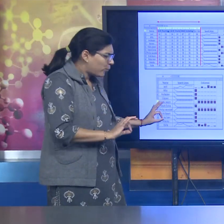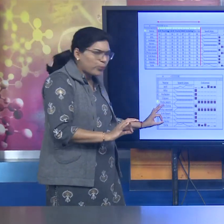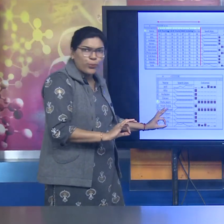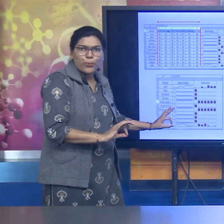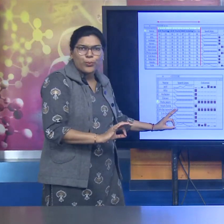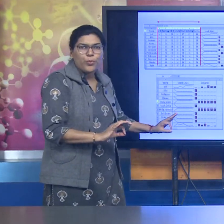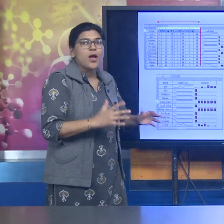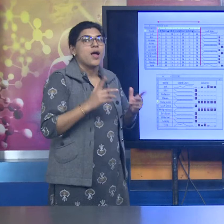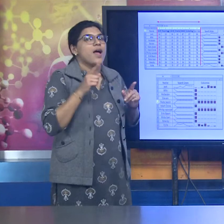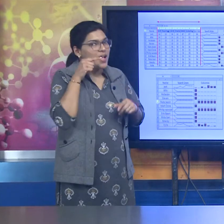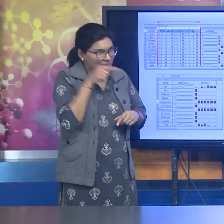one.